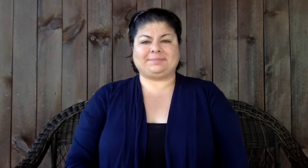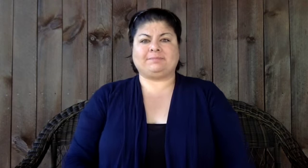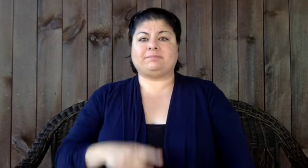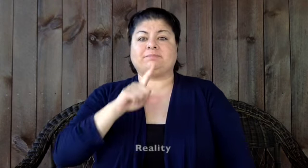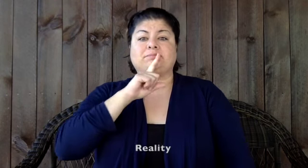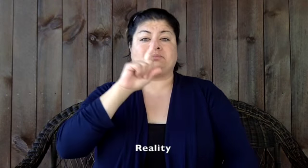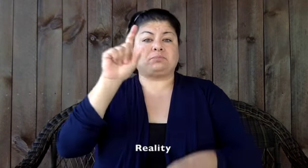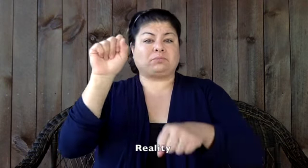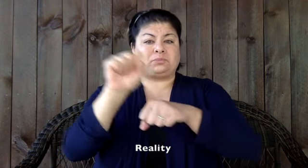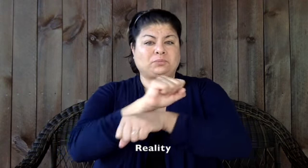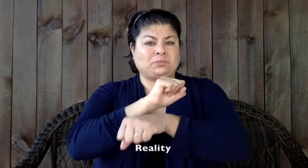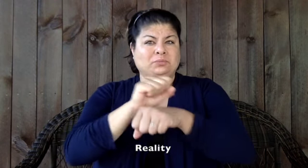Reality.